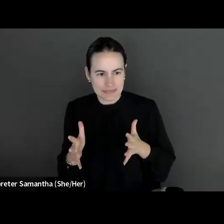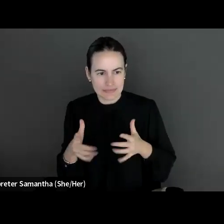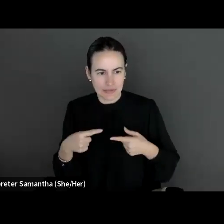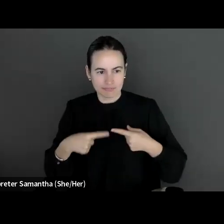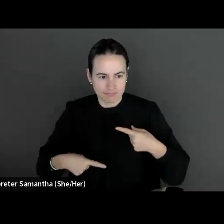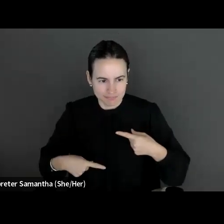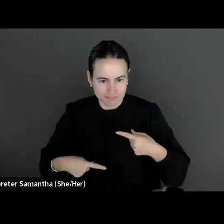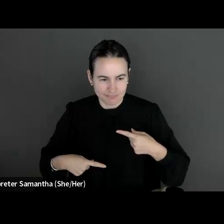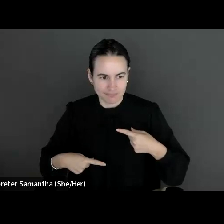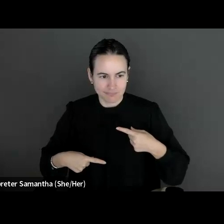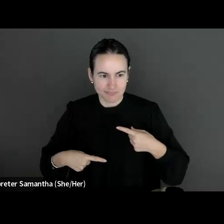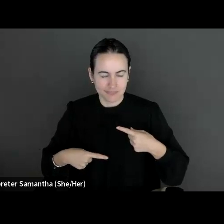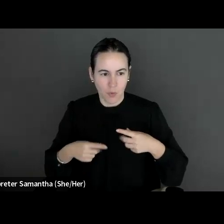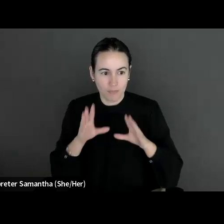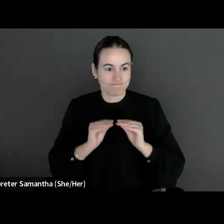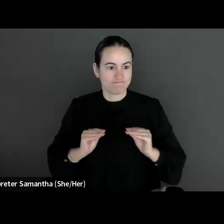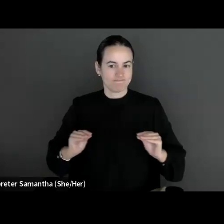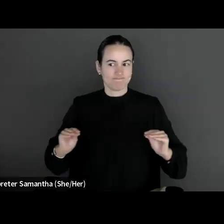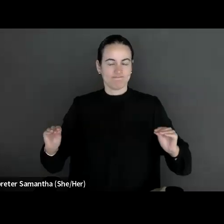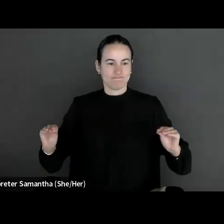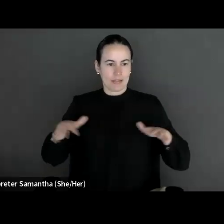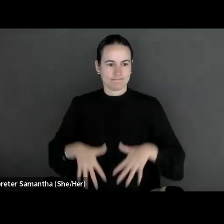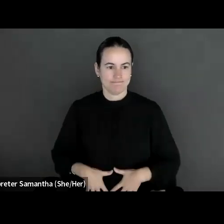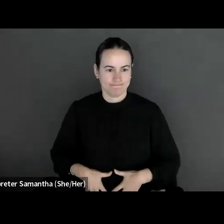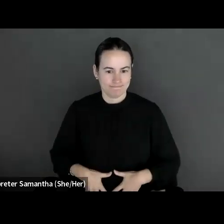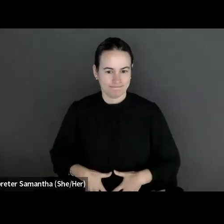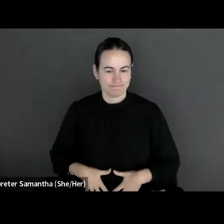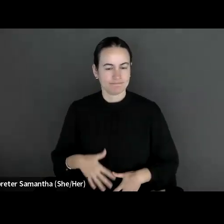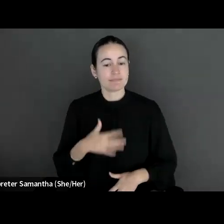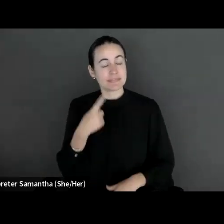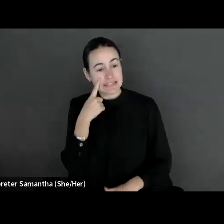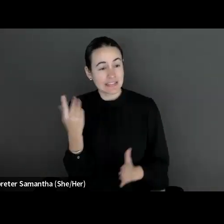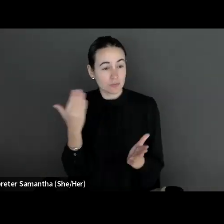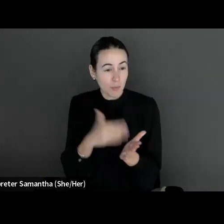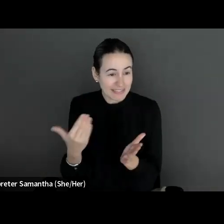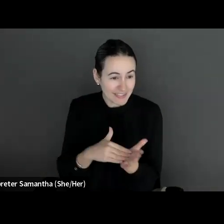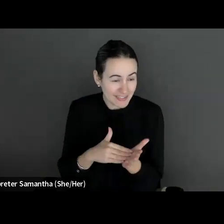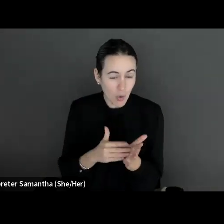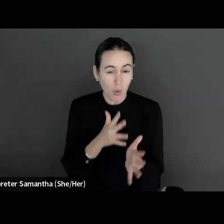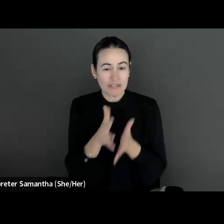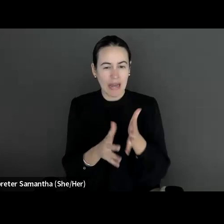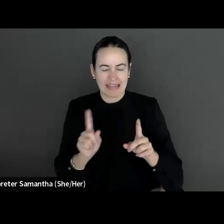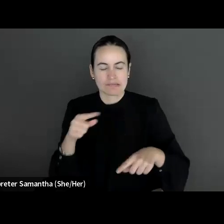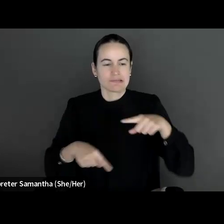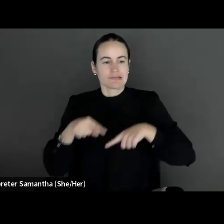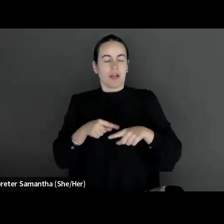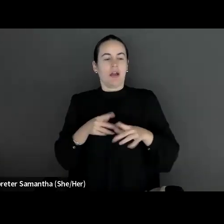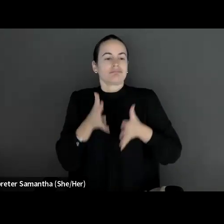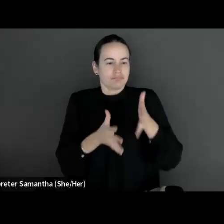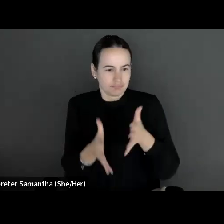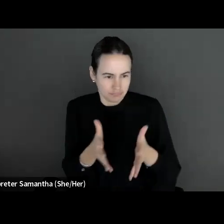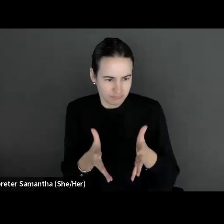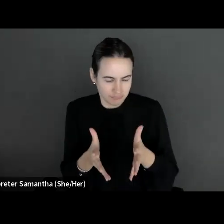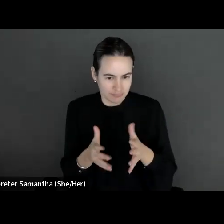pauses, stretch signs, and repetition and self-corrections. And we also looked at